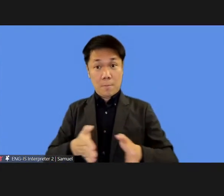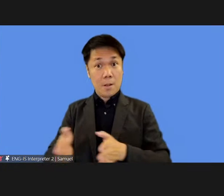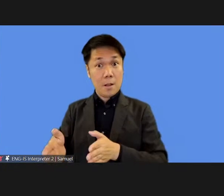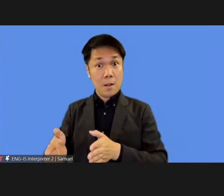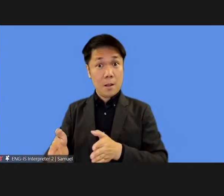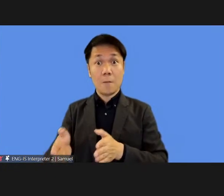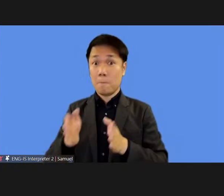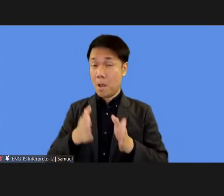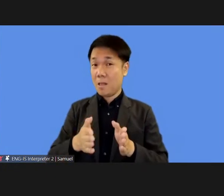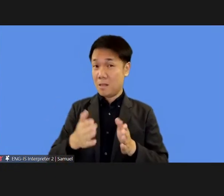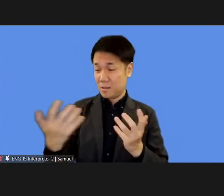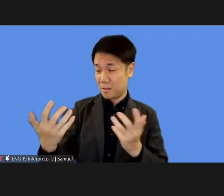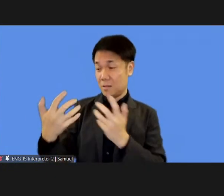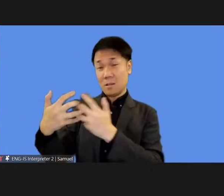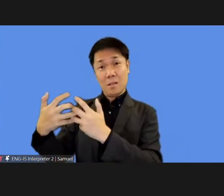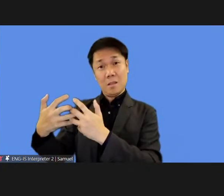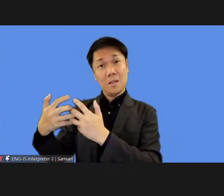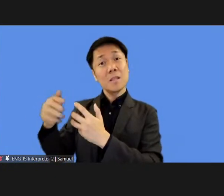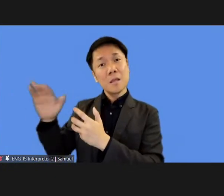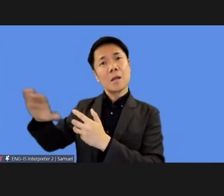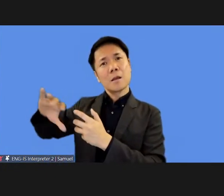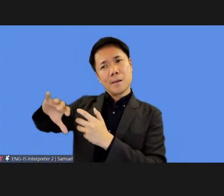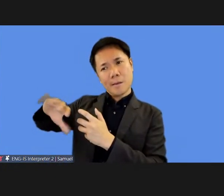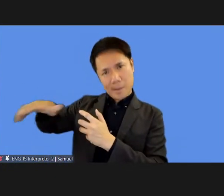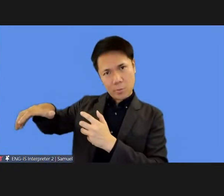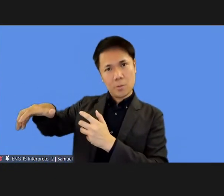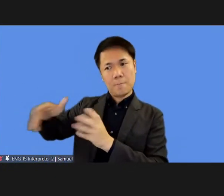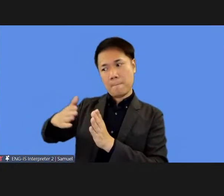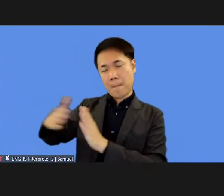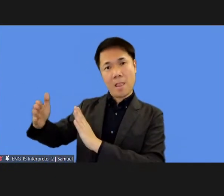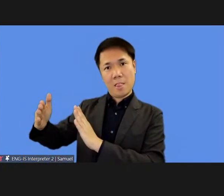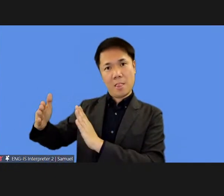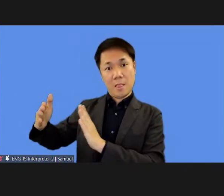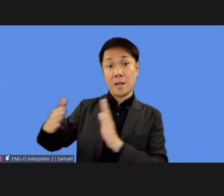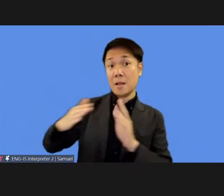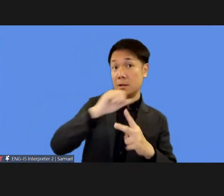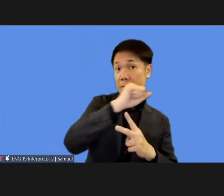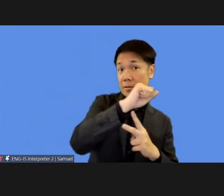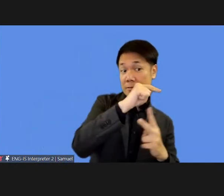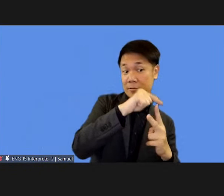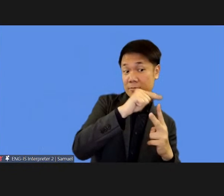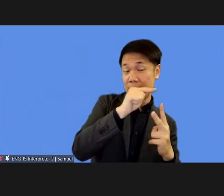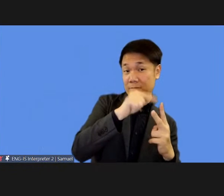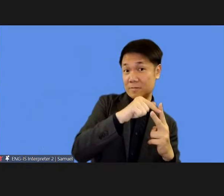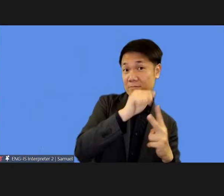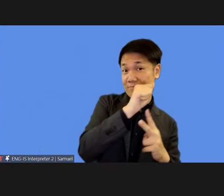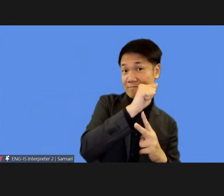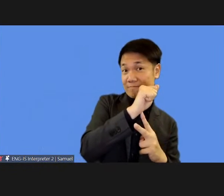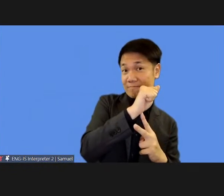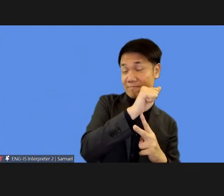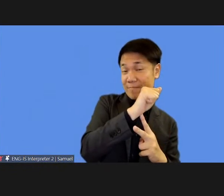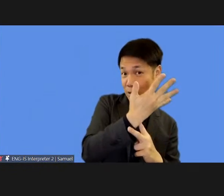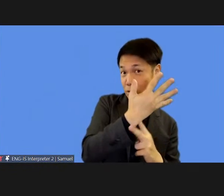blueprint. These two blueprints speaks to each other, and that is very fundamental.